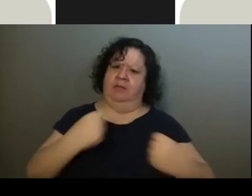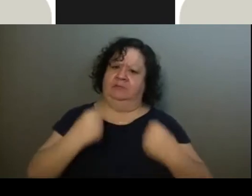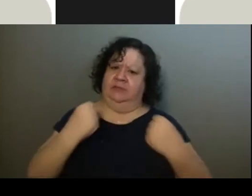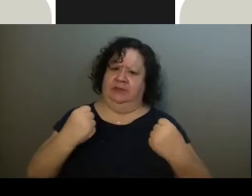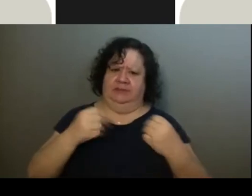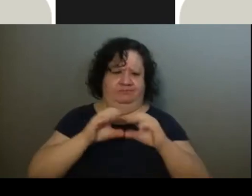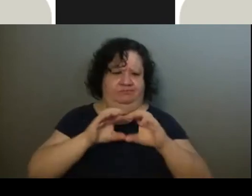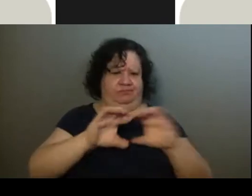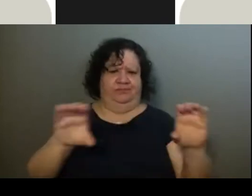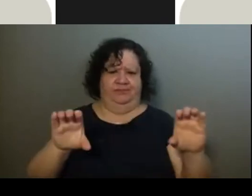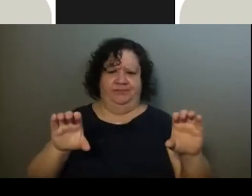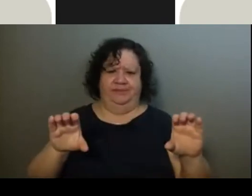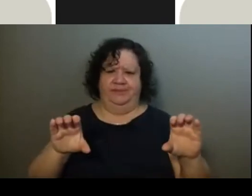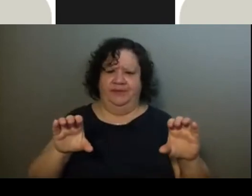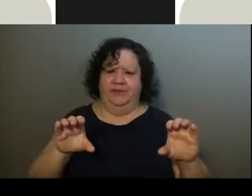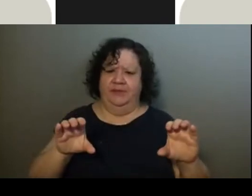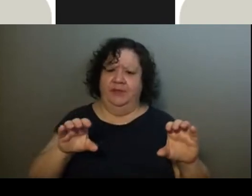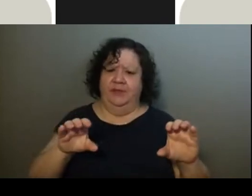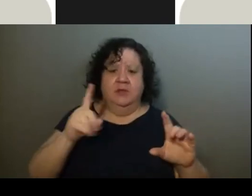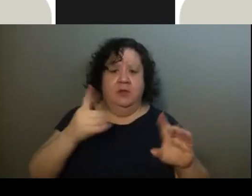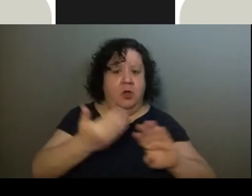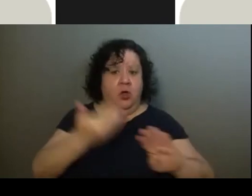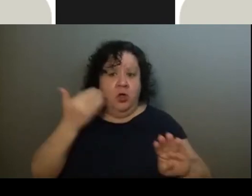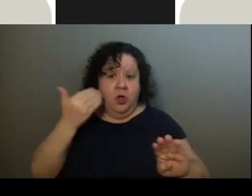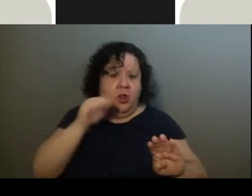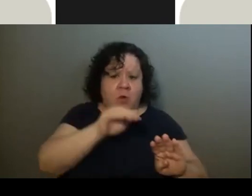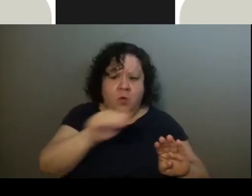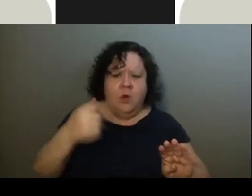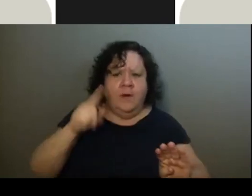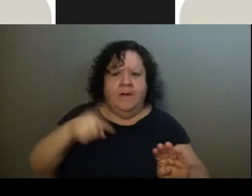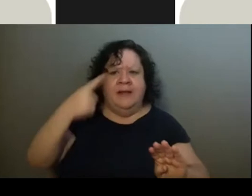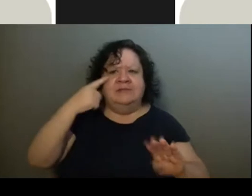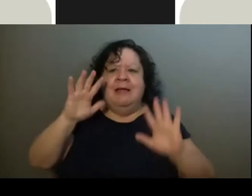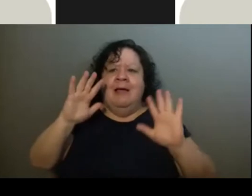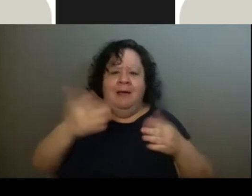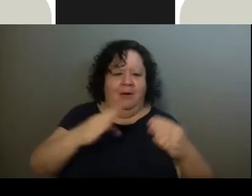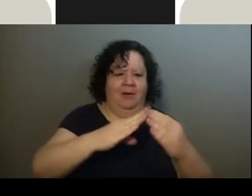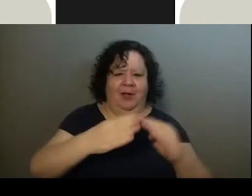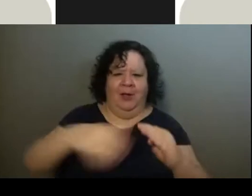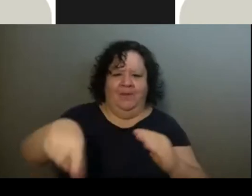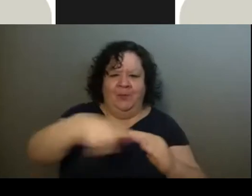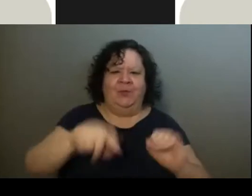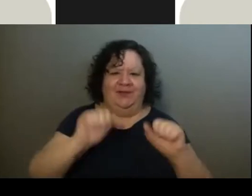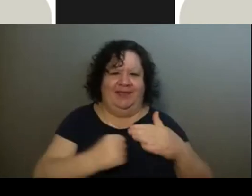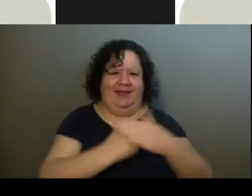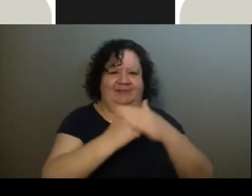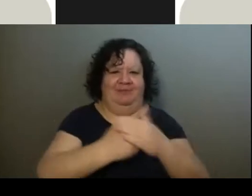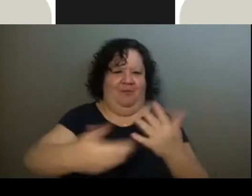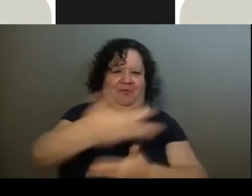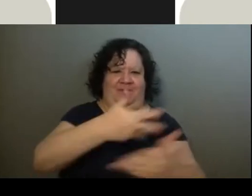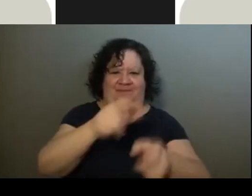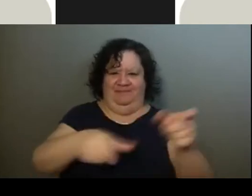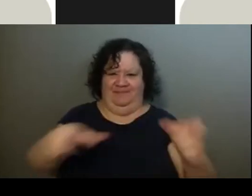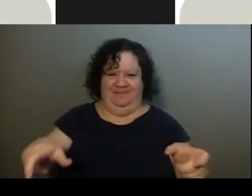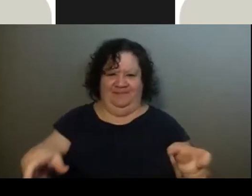has also slightly raised, the multi-hazard context. I think this is a reality now, so many hazards coming at the same